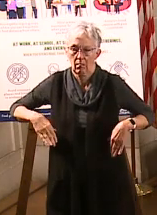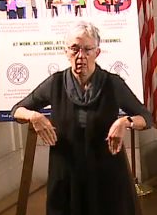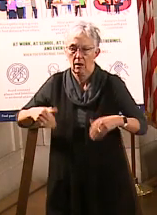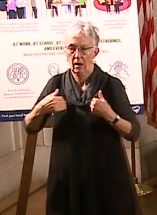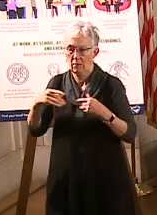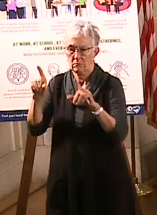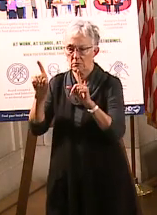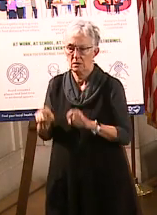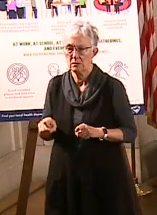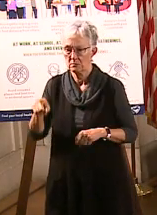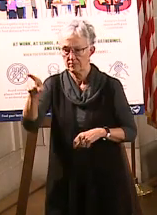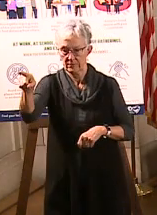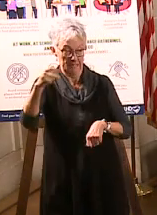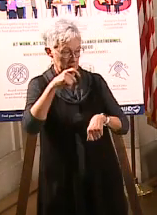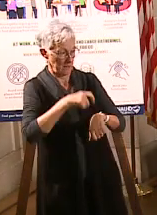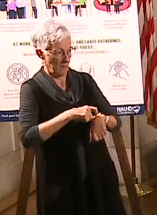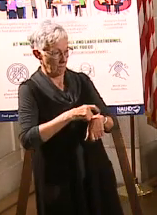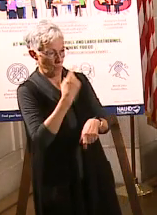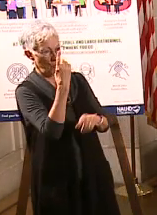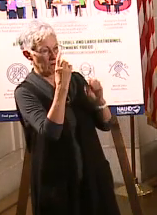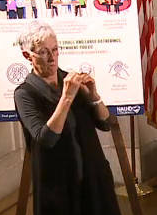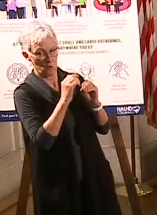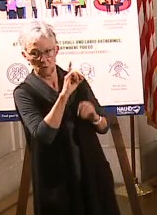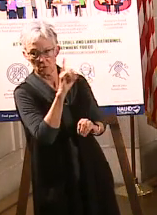We have time for One last question.